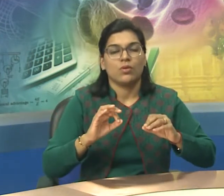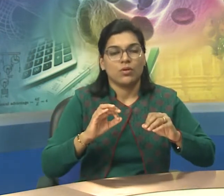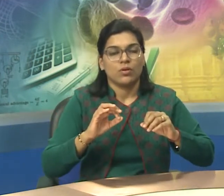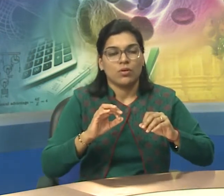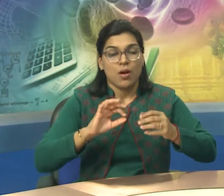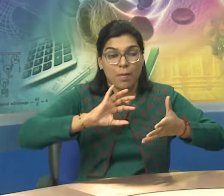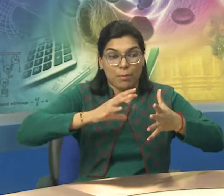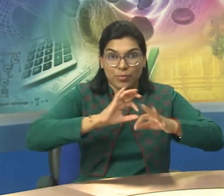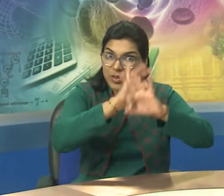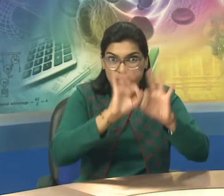process